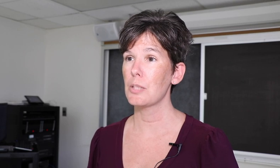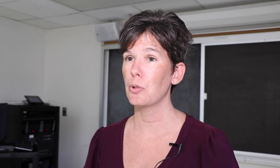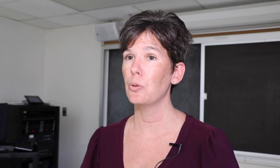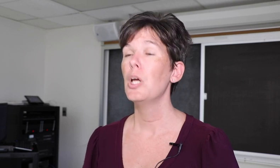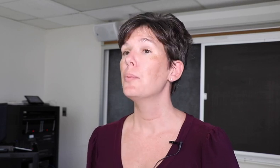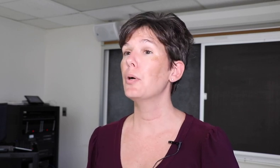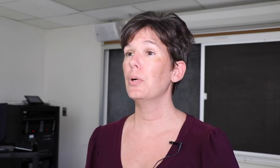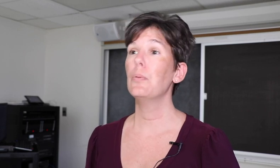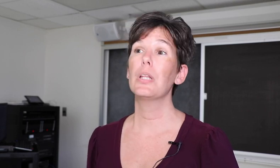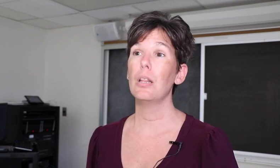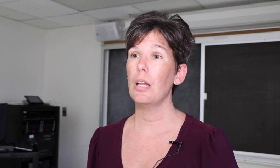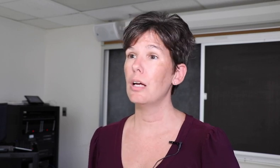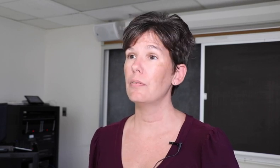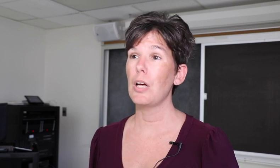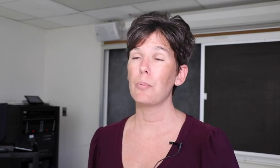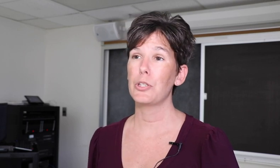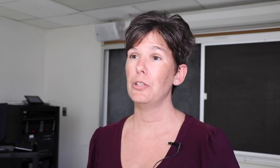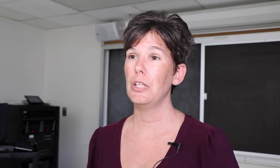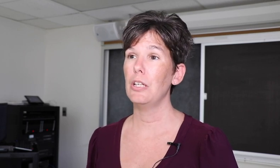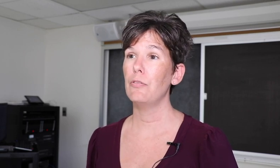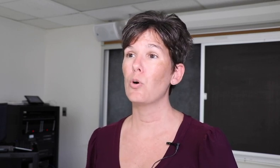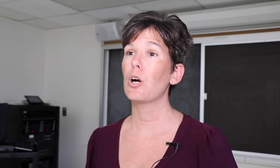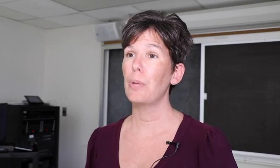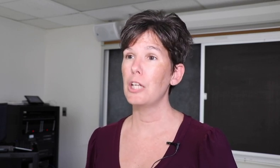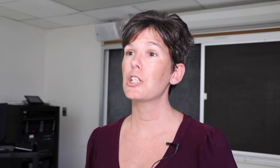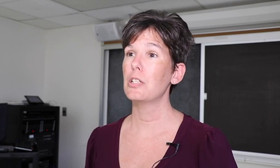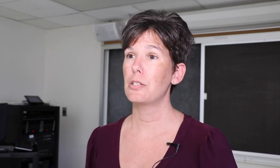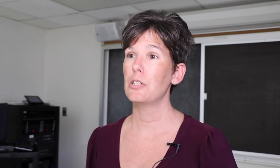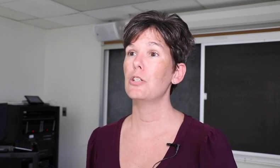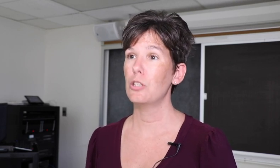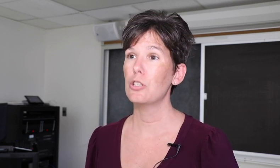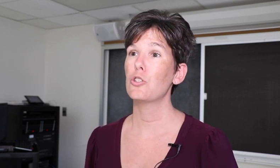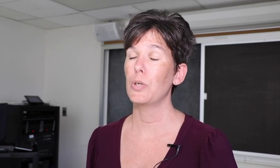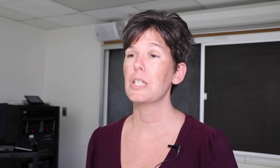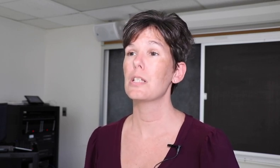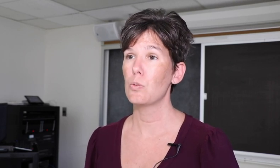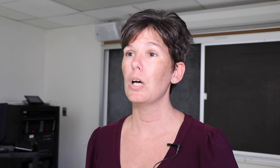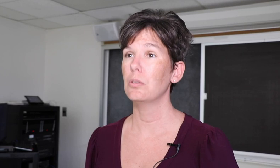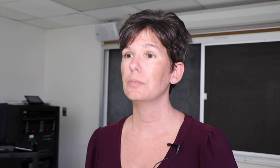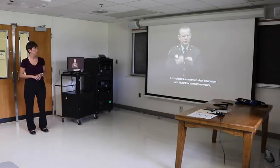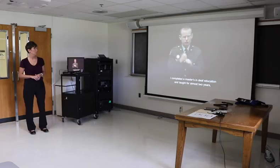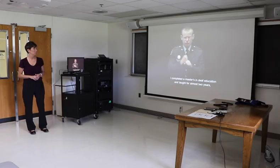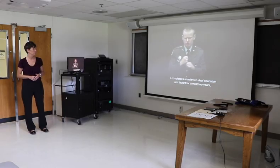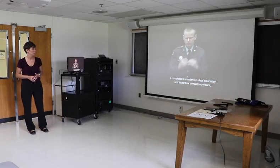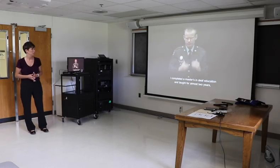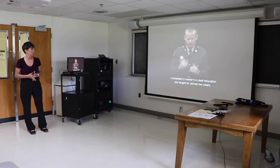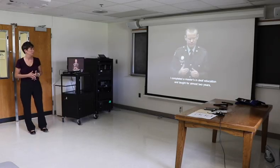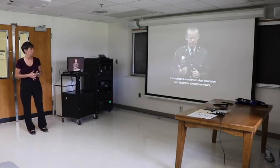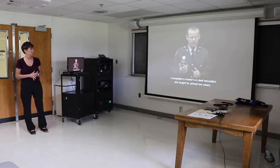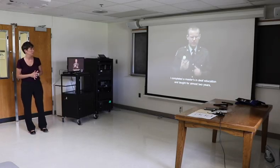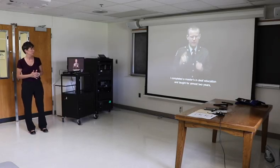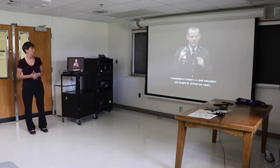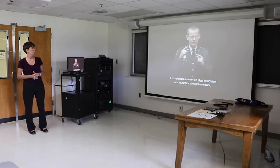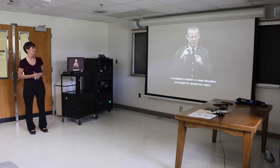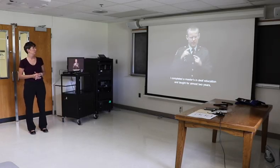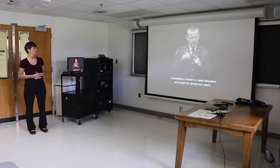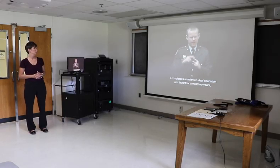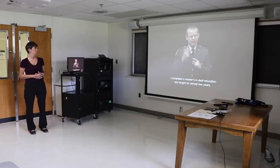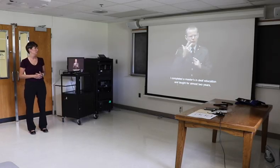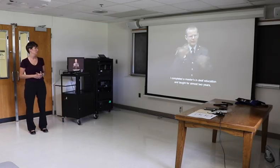Hospital, but we would love the opportunity for our patients to join us as well. An interpreter certified in healthcare